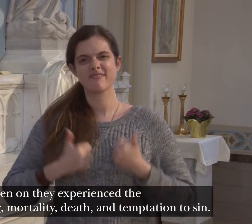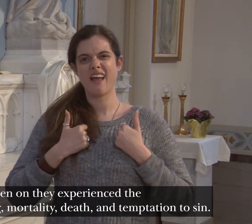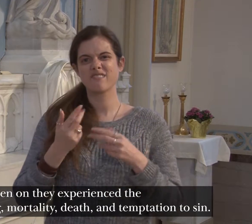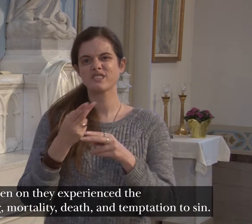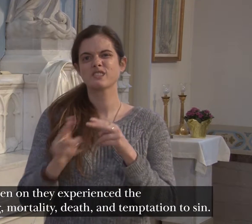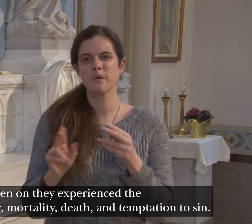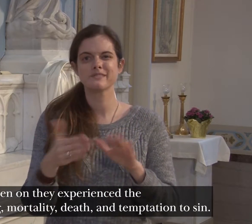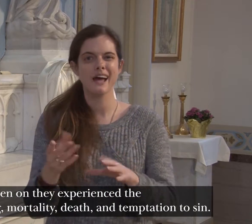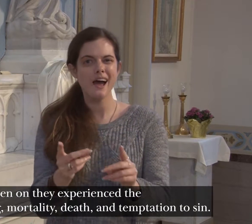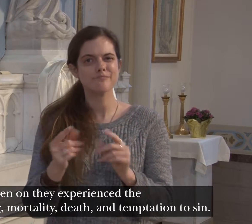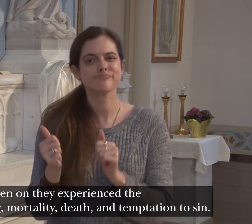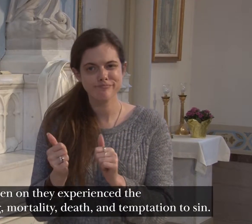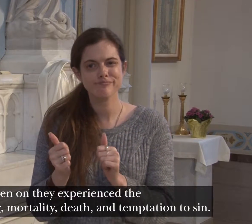and temptation to sin.